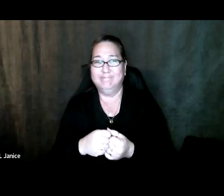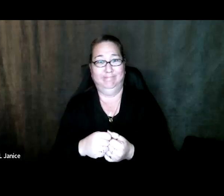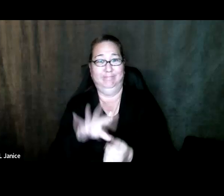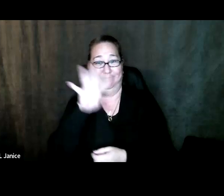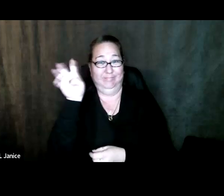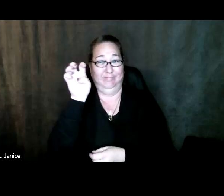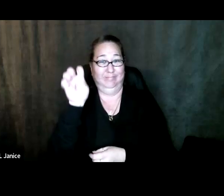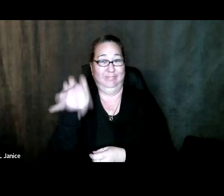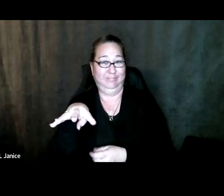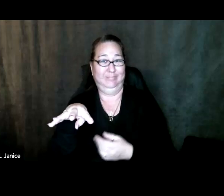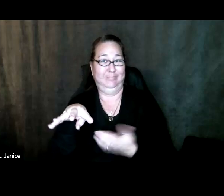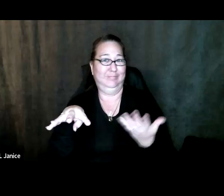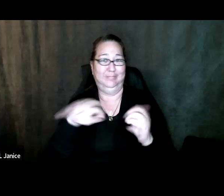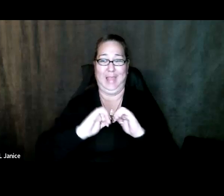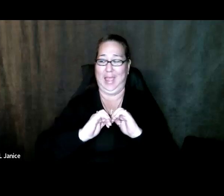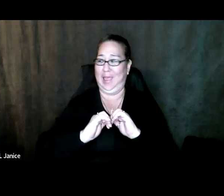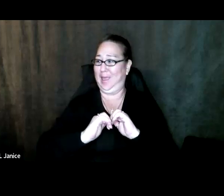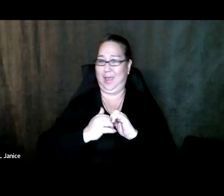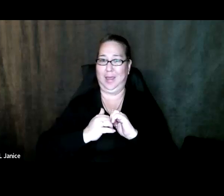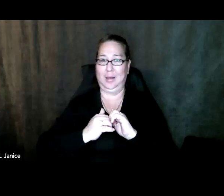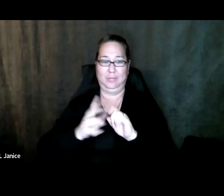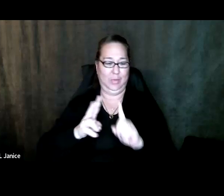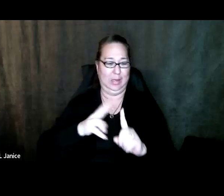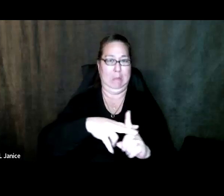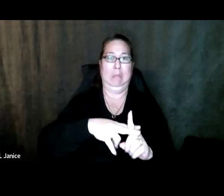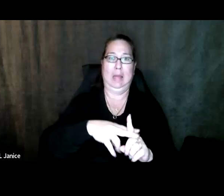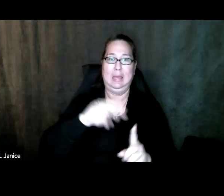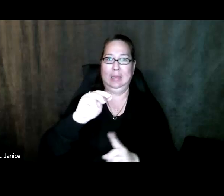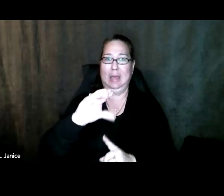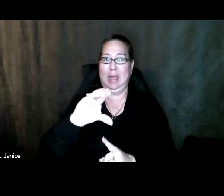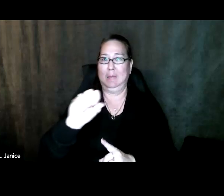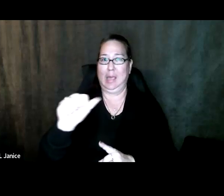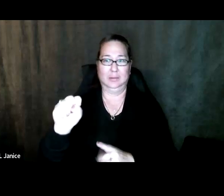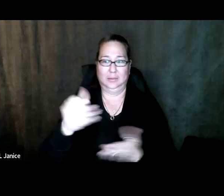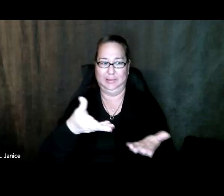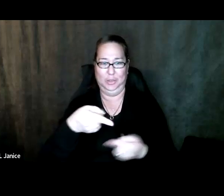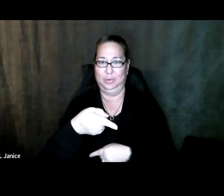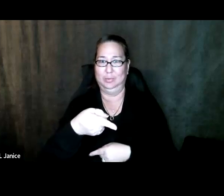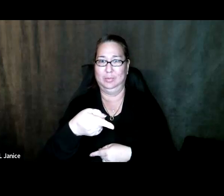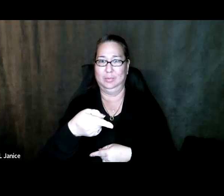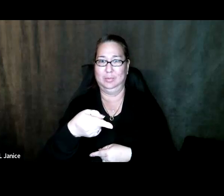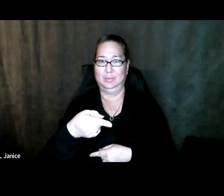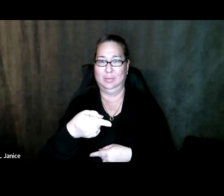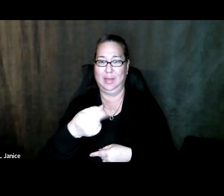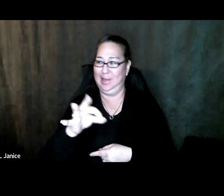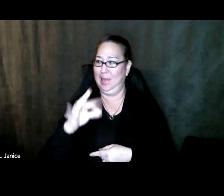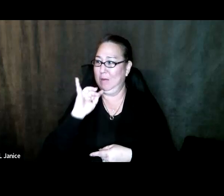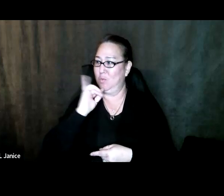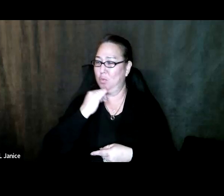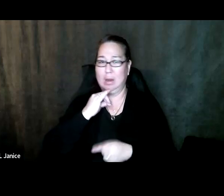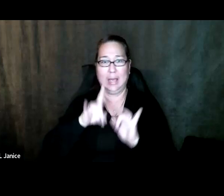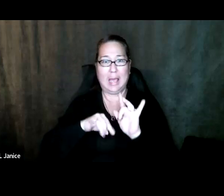So how the heck are we going to apply the MCAS here, given the chronic absenteeism